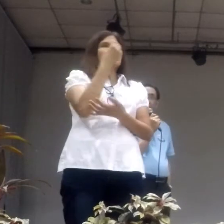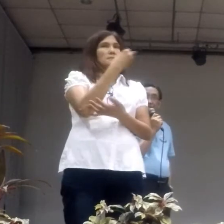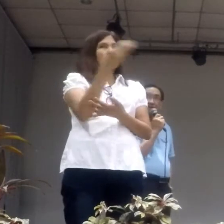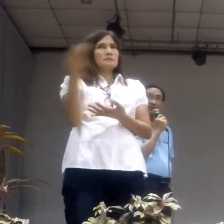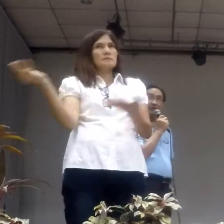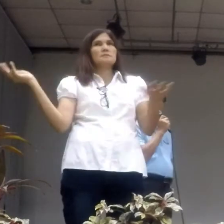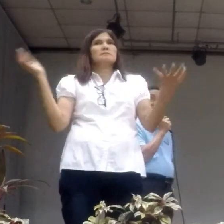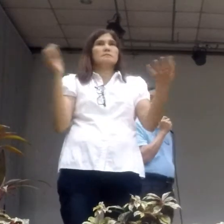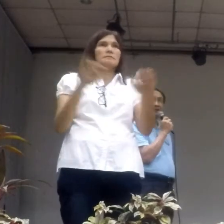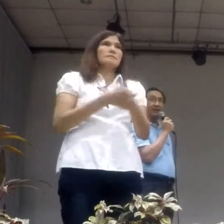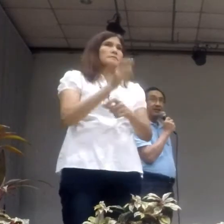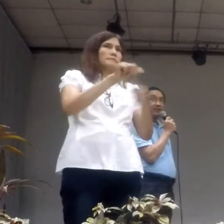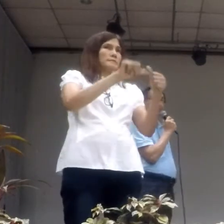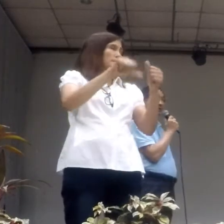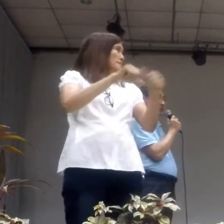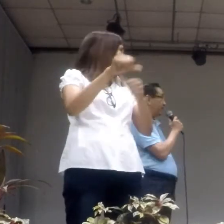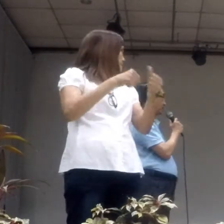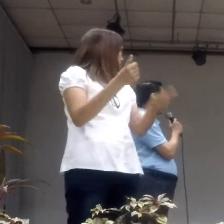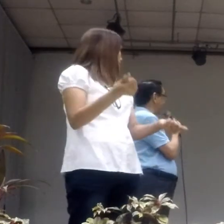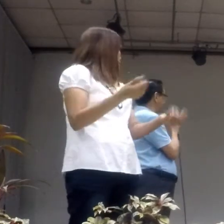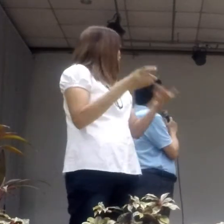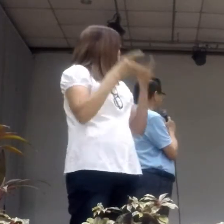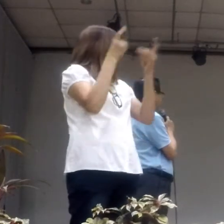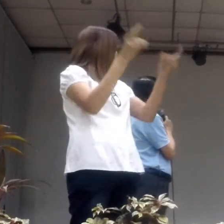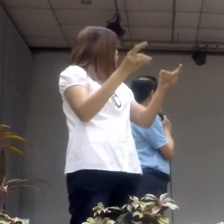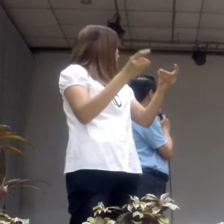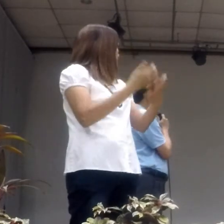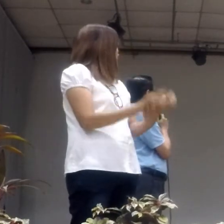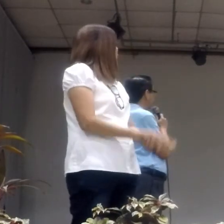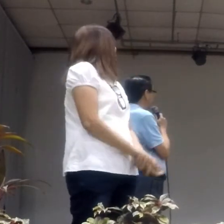the association. So it was a